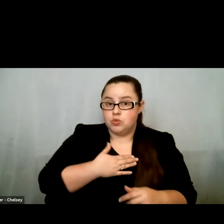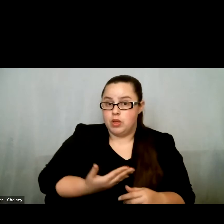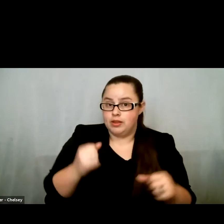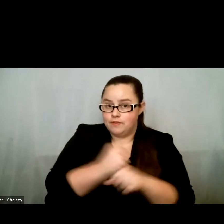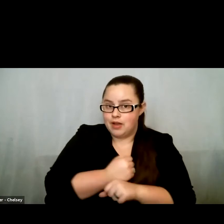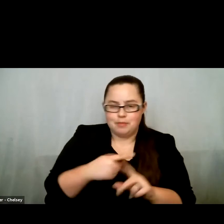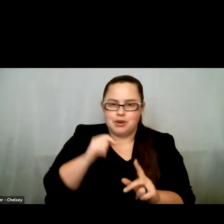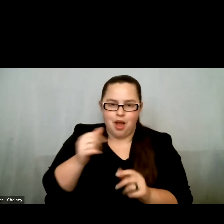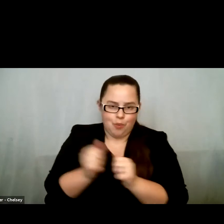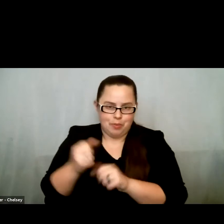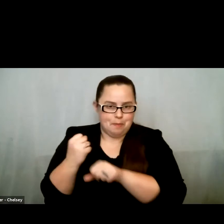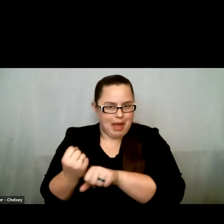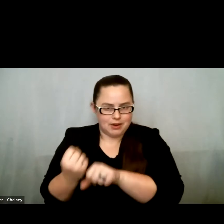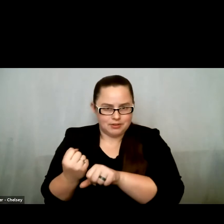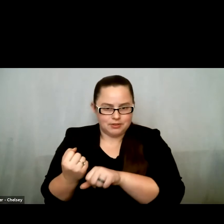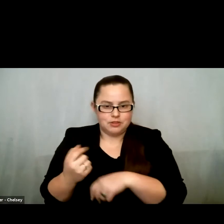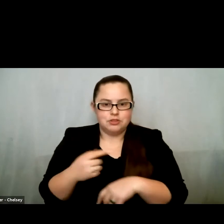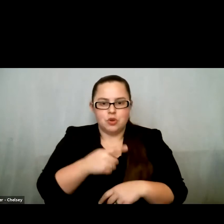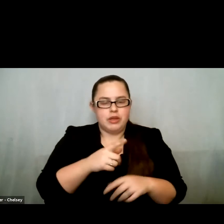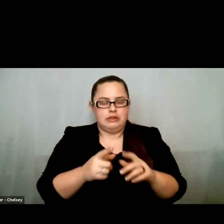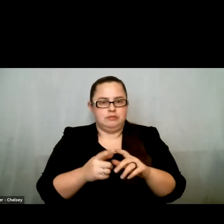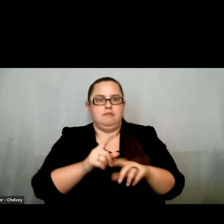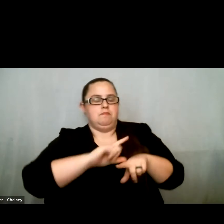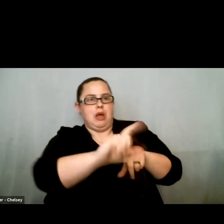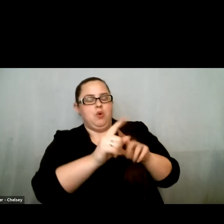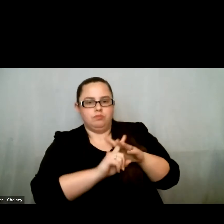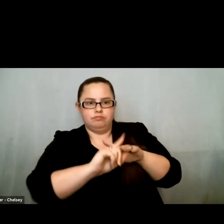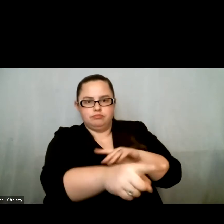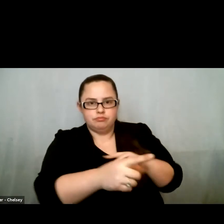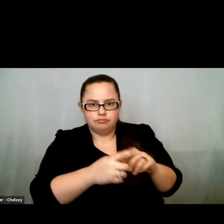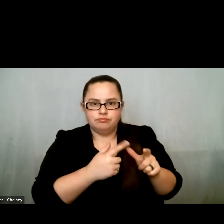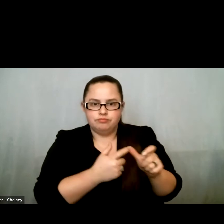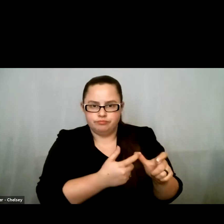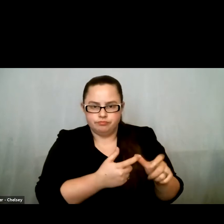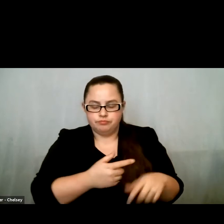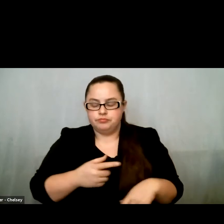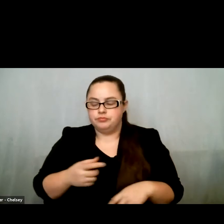baseball bat. So took off running. The two men